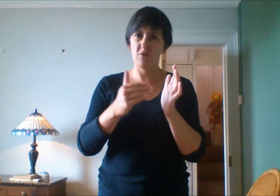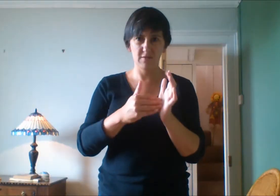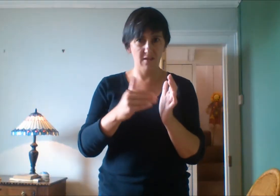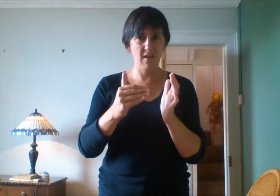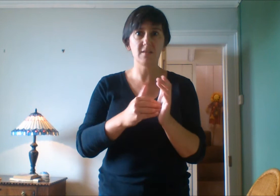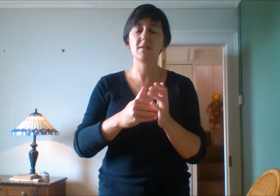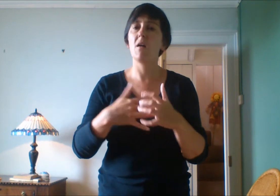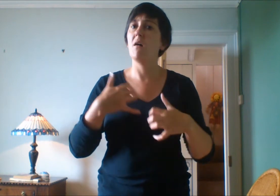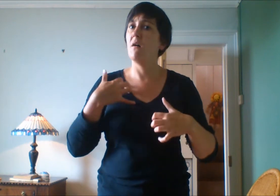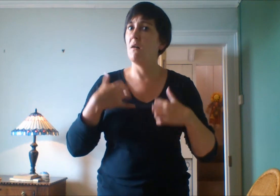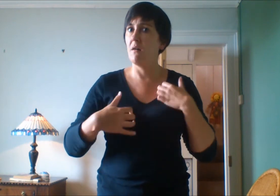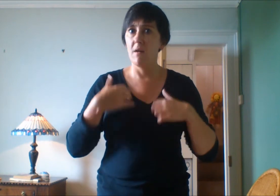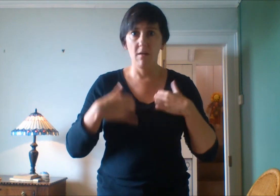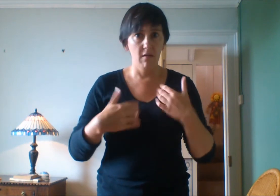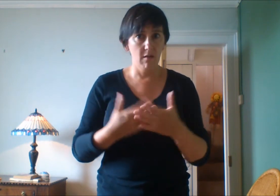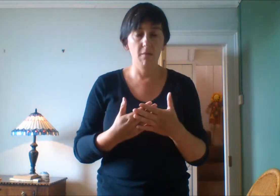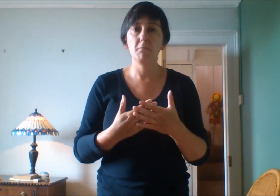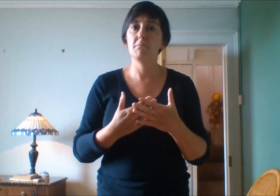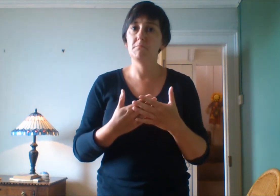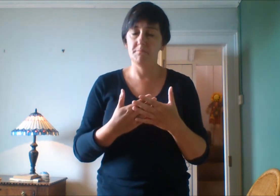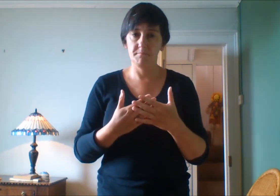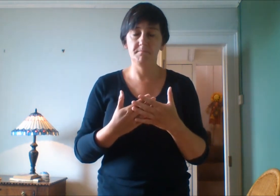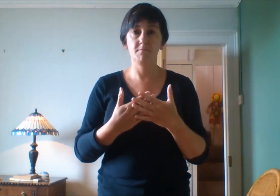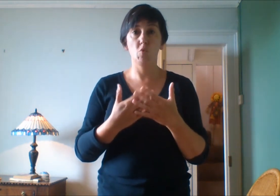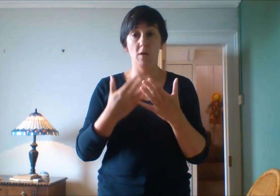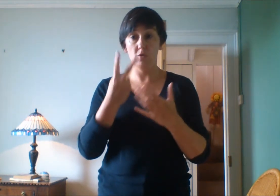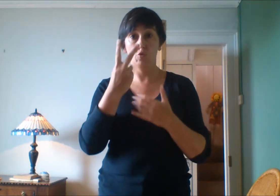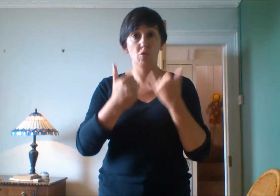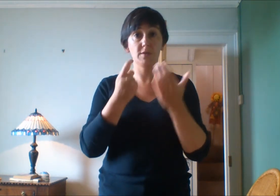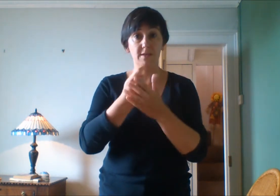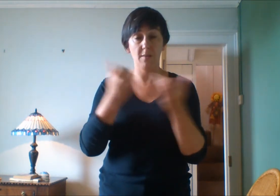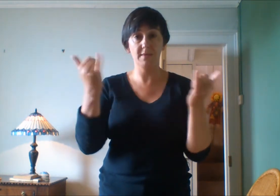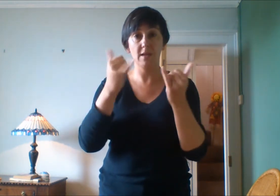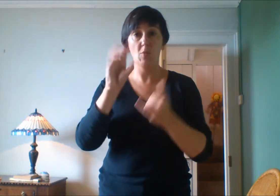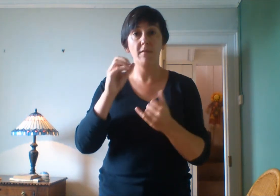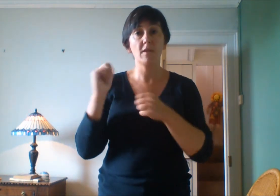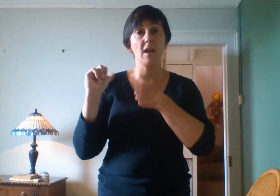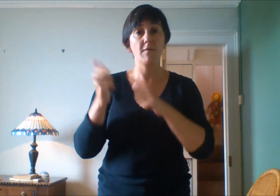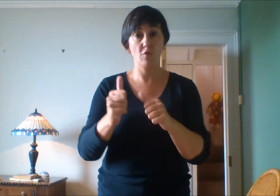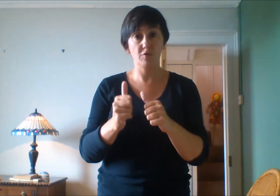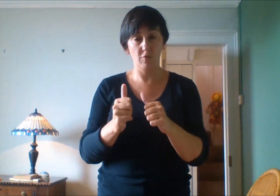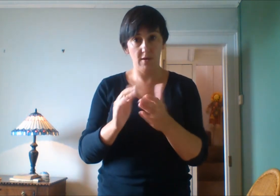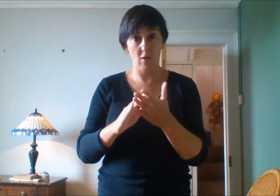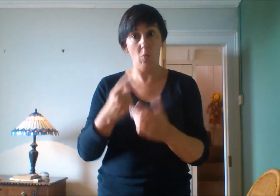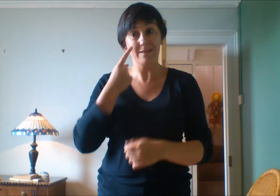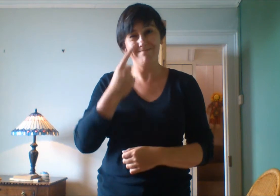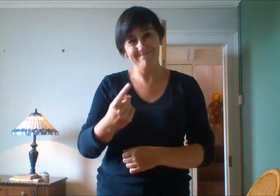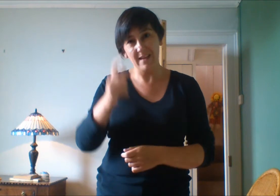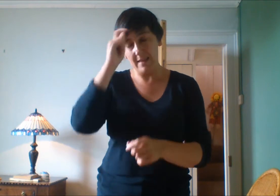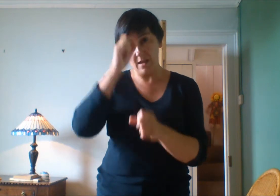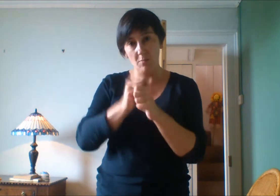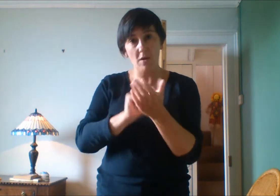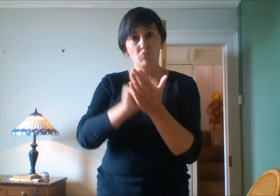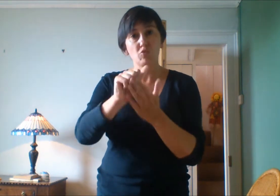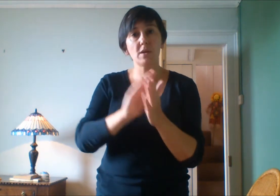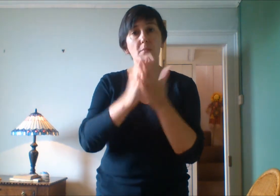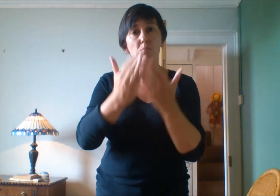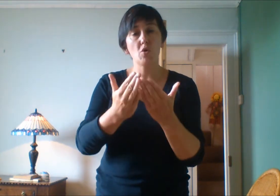it's so fascinating. I mean, we're celebrating our 50th anniversary in 2 years' time, and one of the things we're looking at is bringing out a book of memories